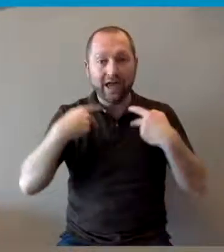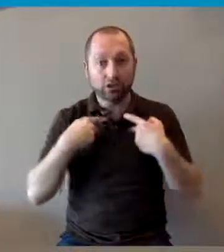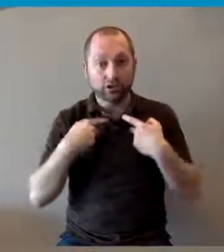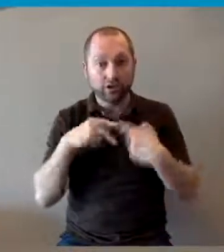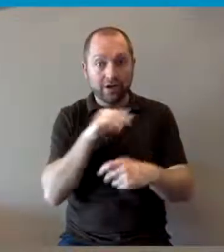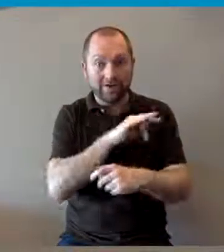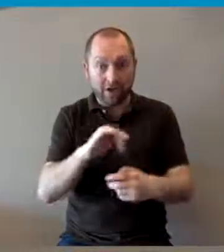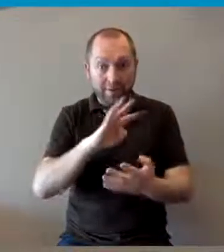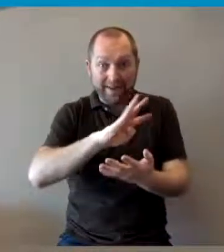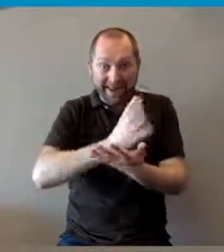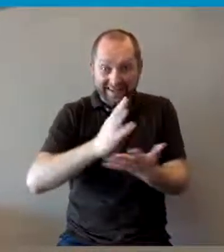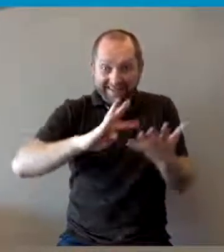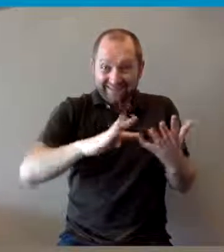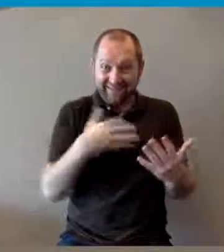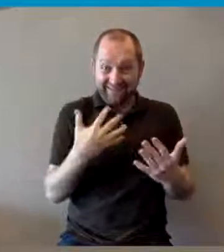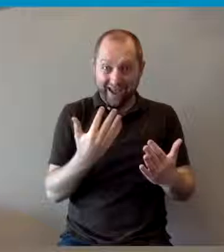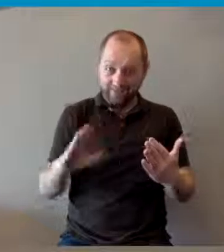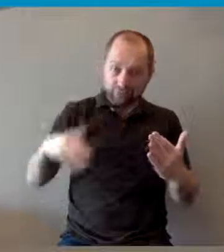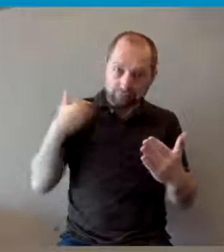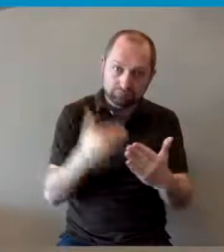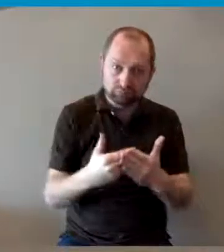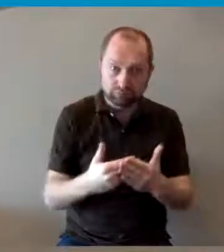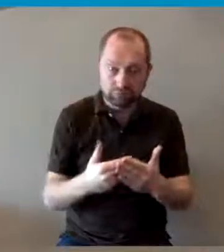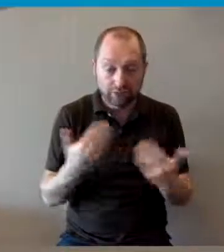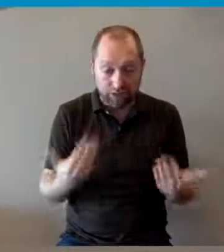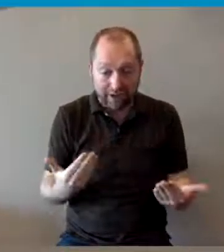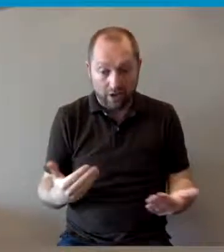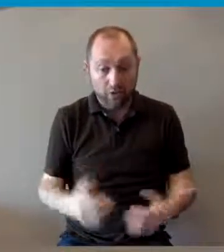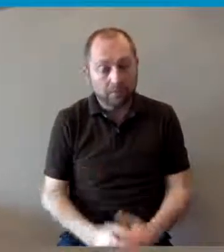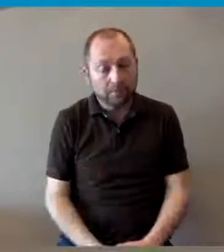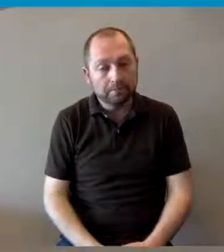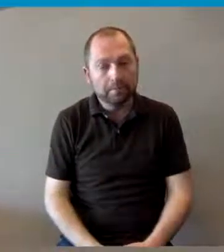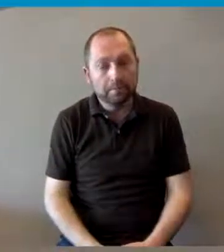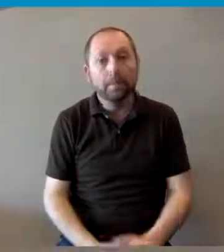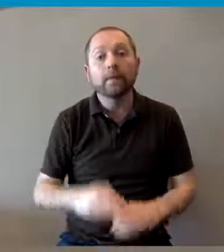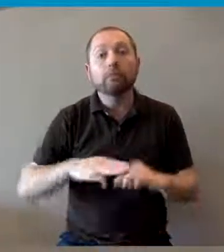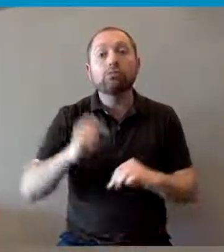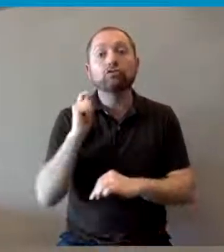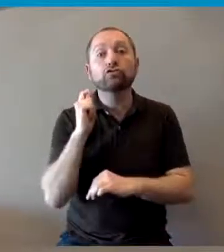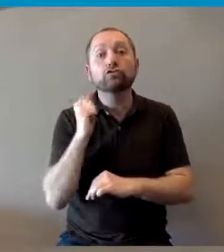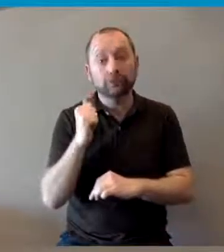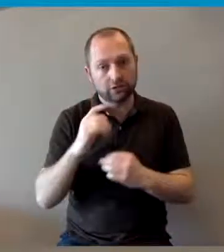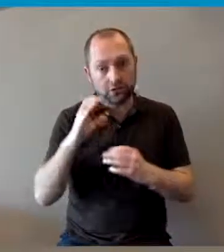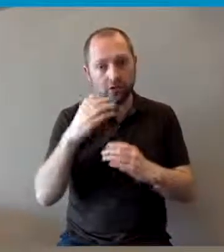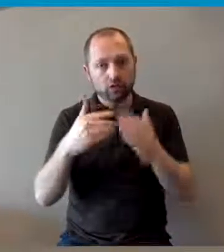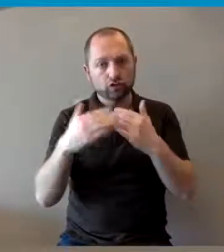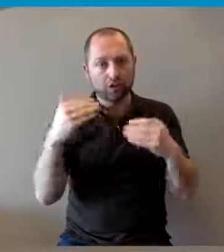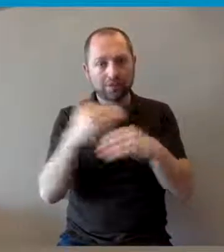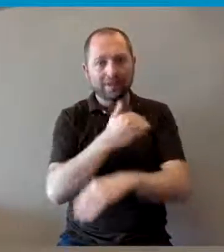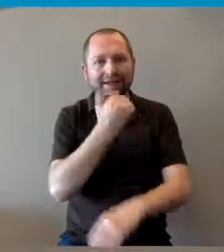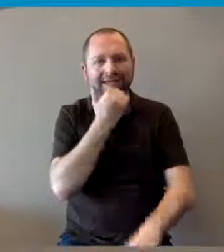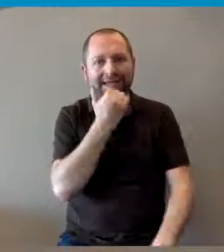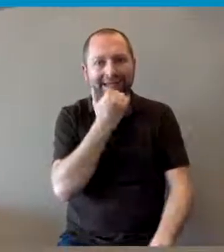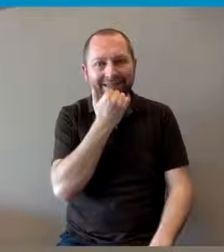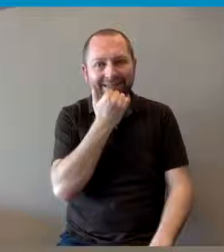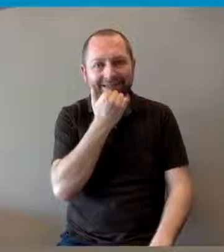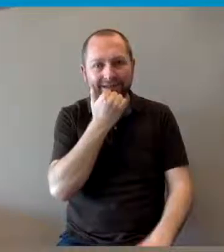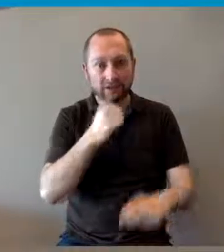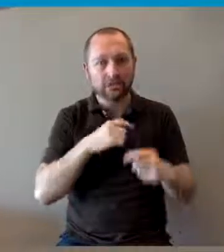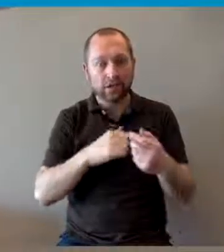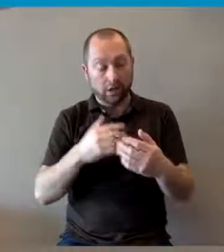until the present day. If you want to see the most recent articles, you can sort the results by date from the drop-down menu under